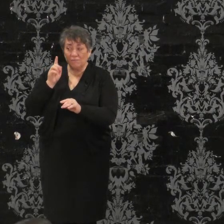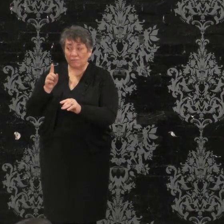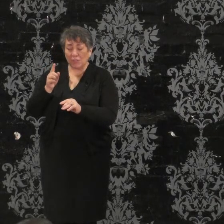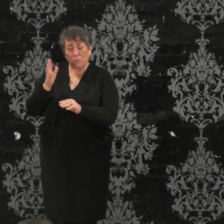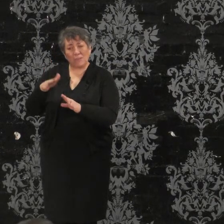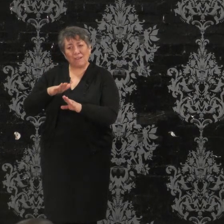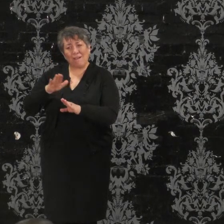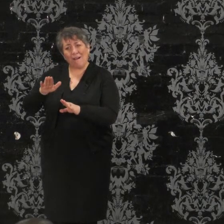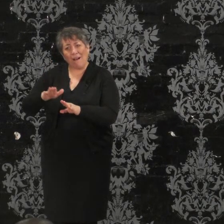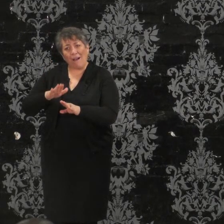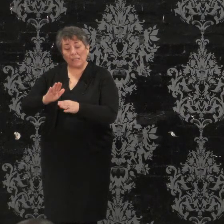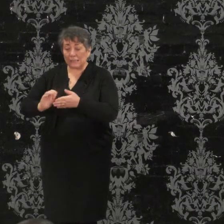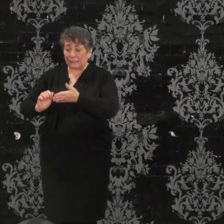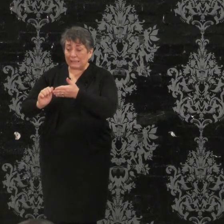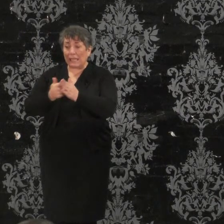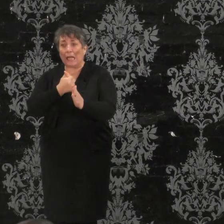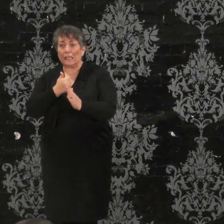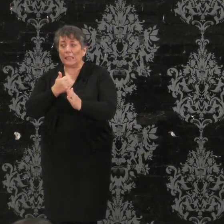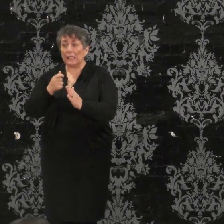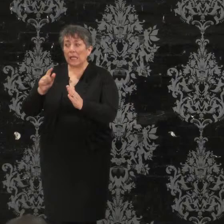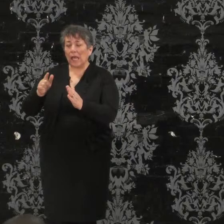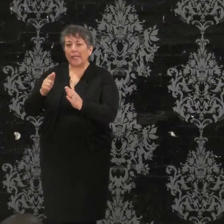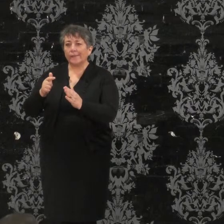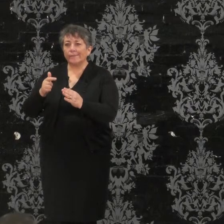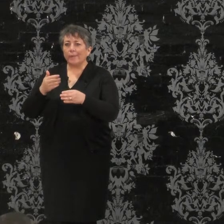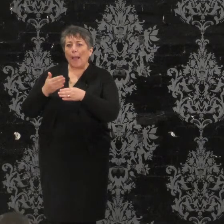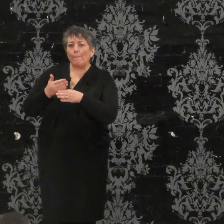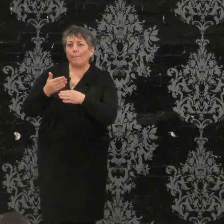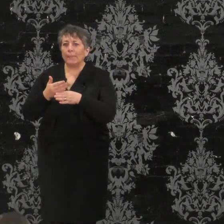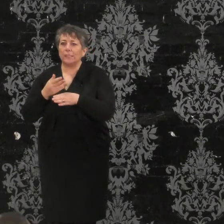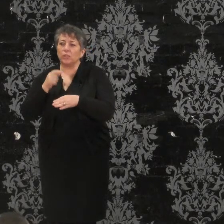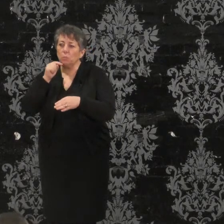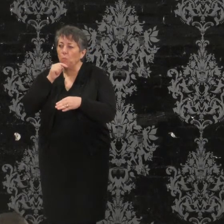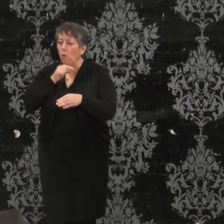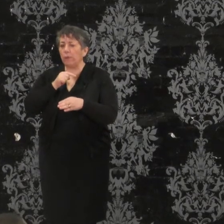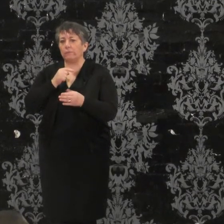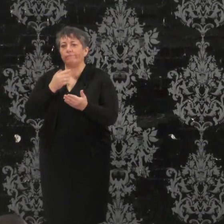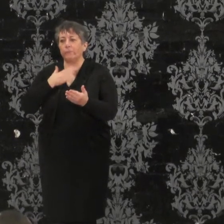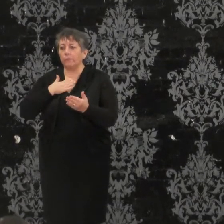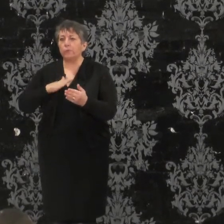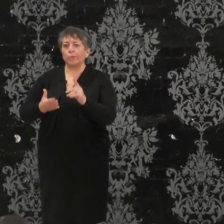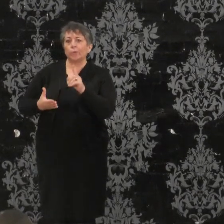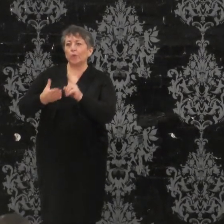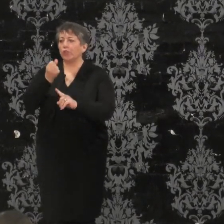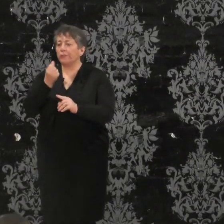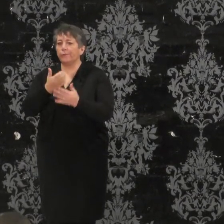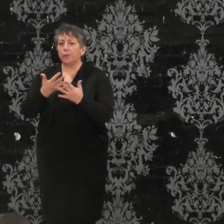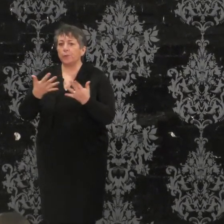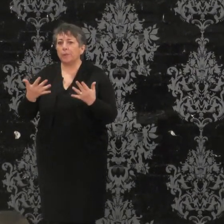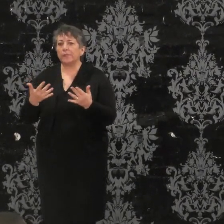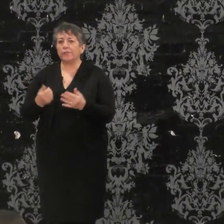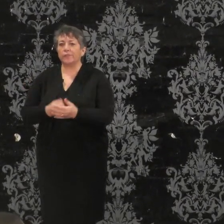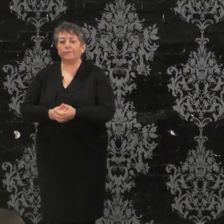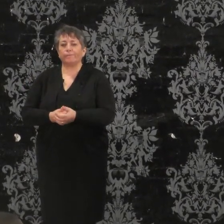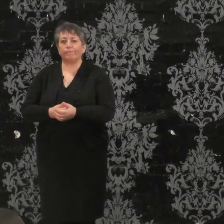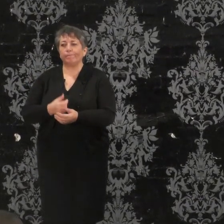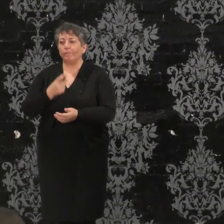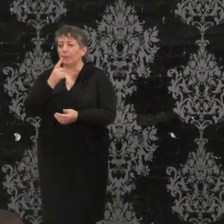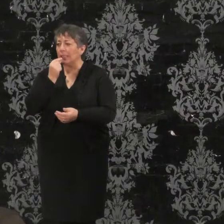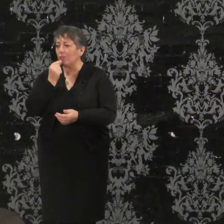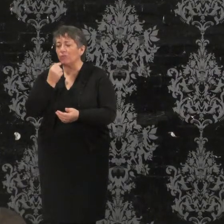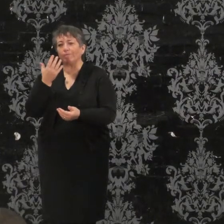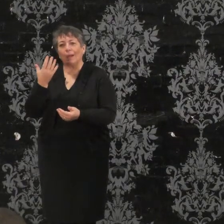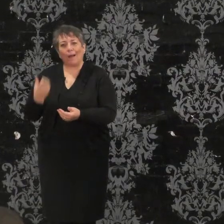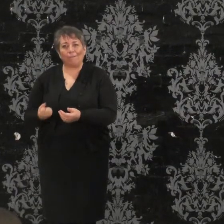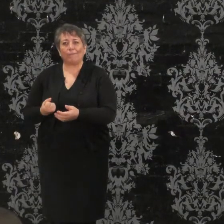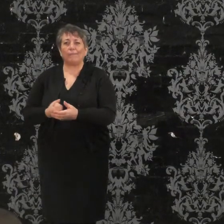talented and ambitious boy with so much potential. The way you